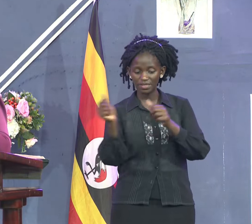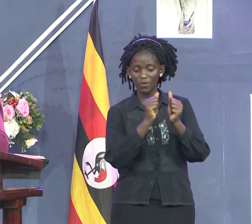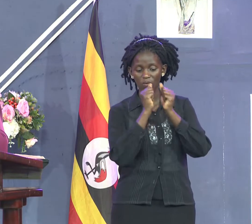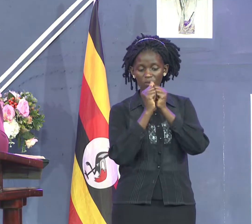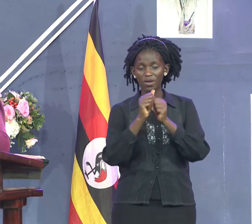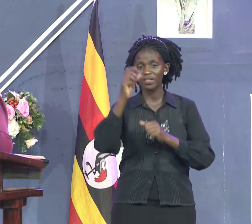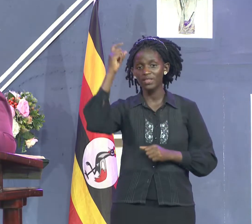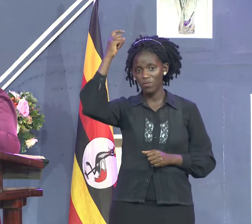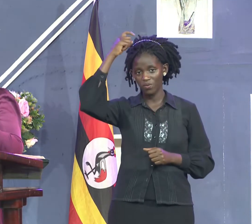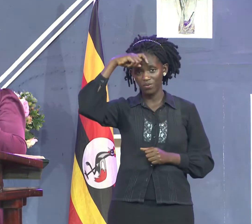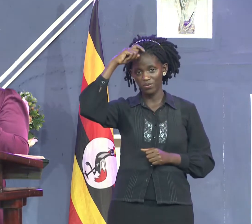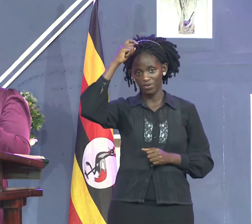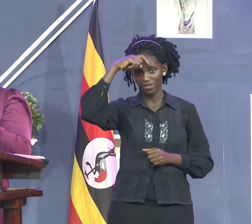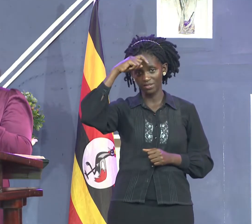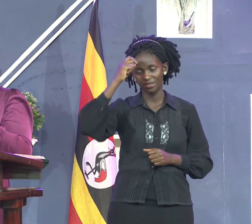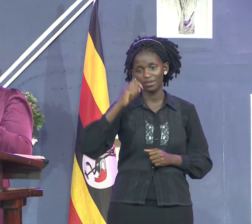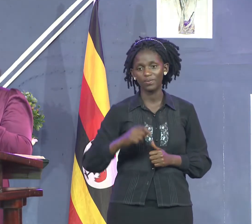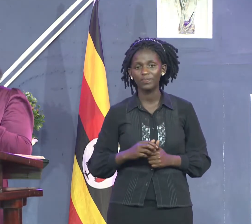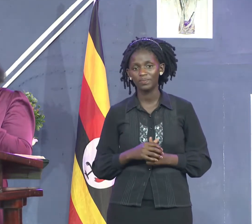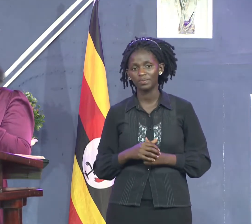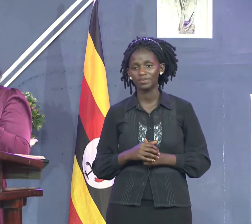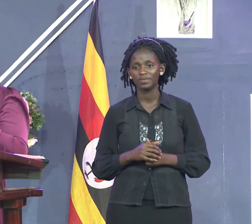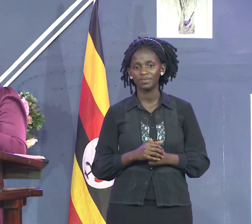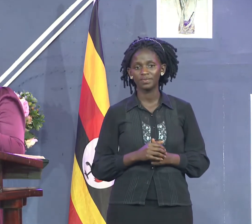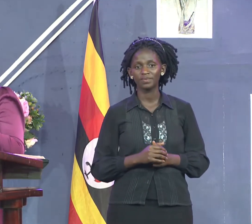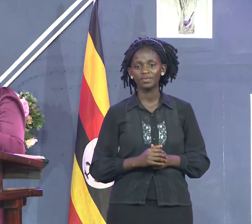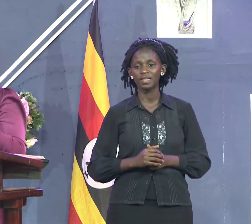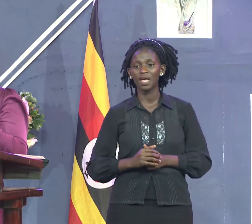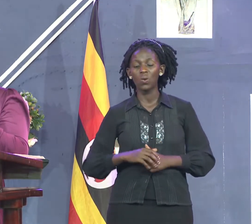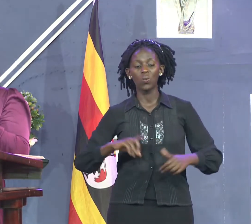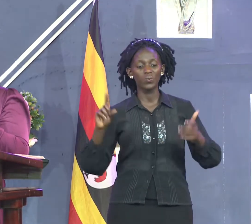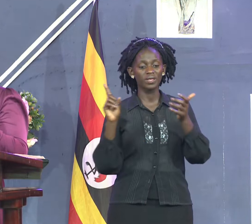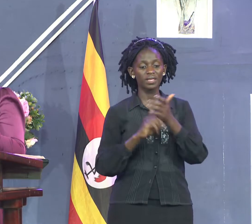31. She speaks with wisdom.